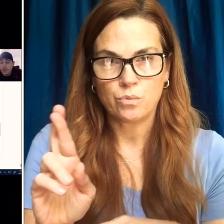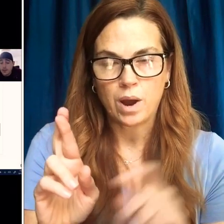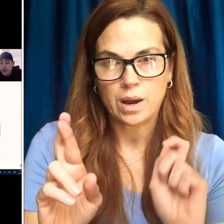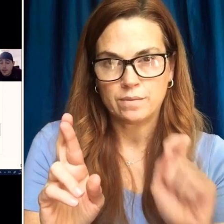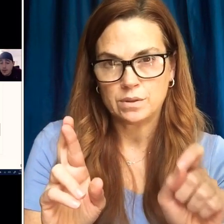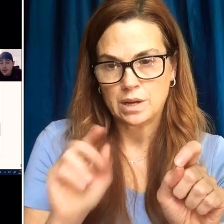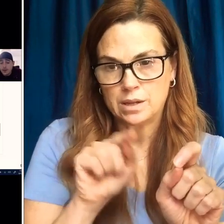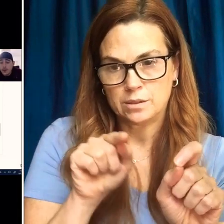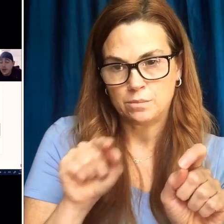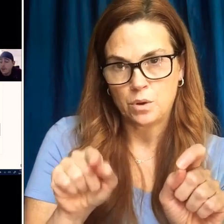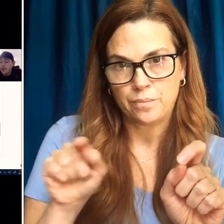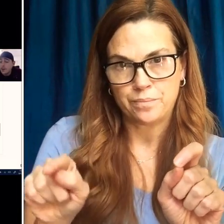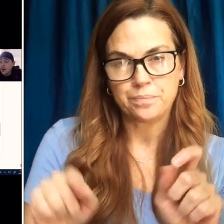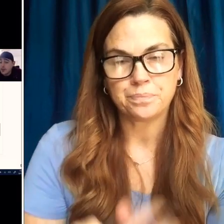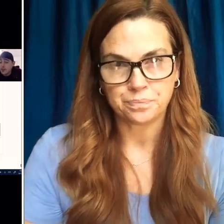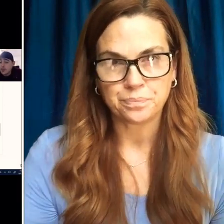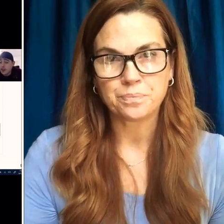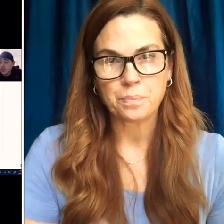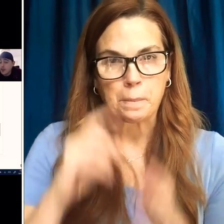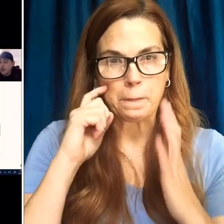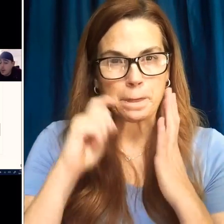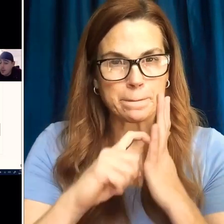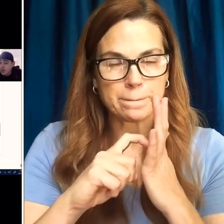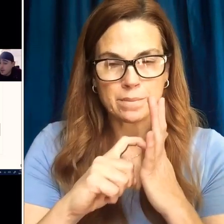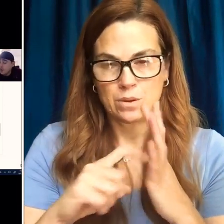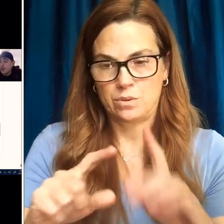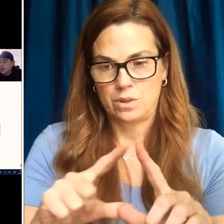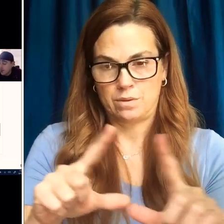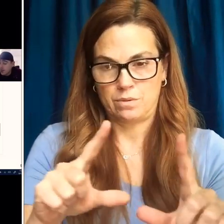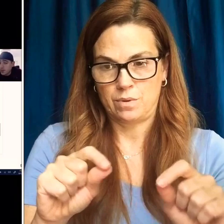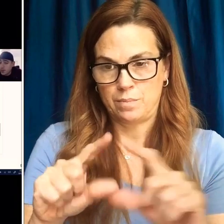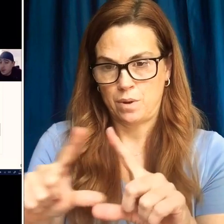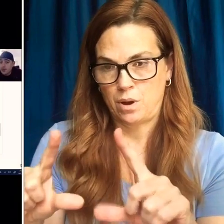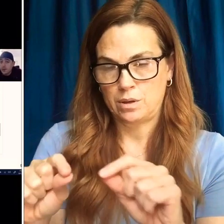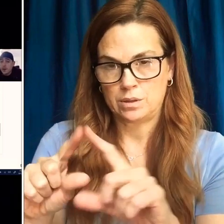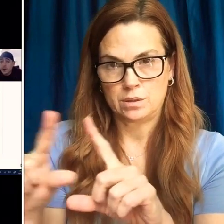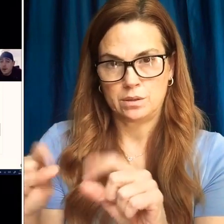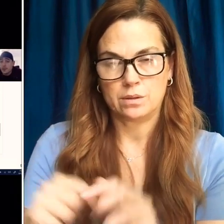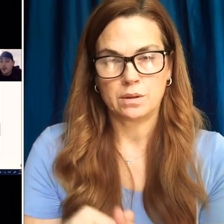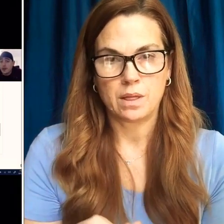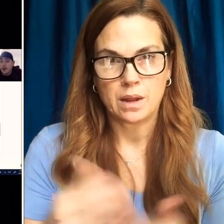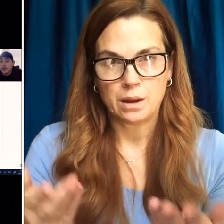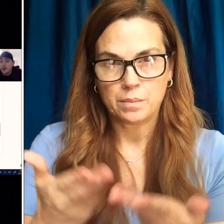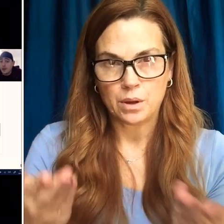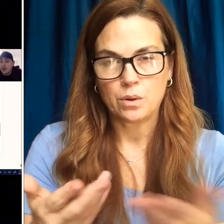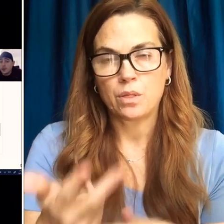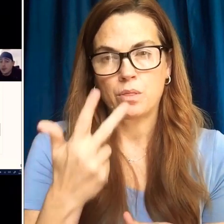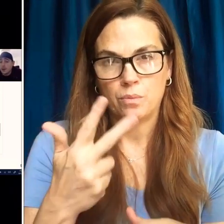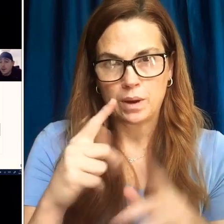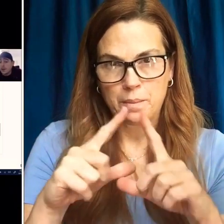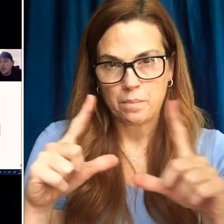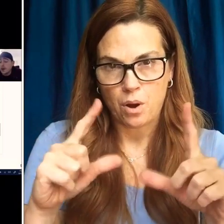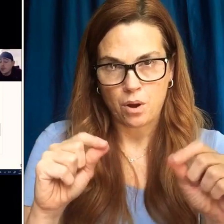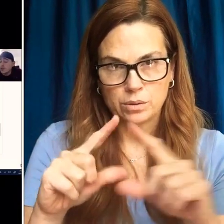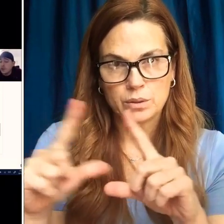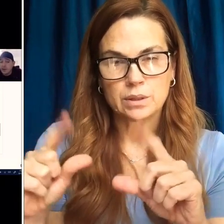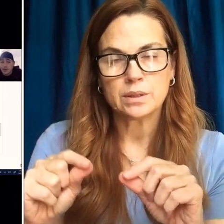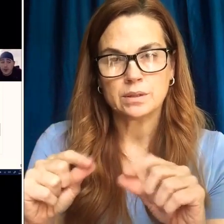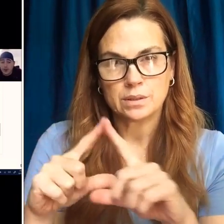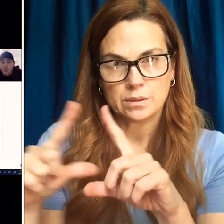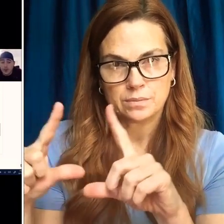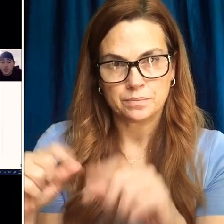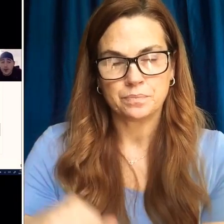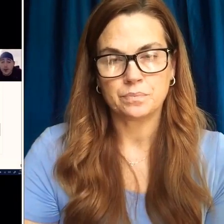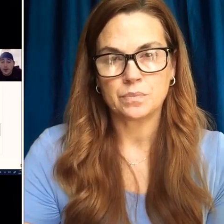decimal. Notice how I have 3 boxes down here to the right of my decimal. Those are the 3 digits. Up here I have 1, 2, 3 boxes to the right